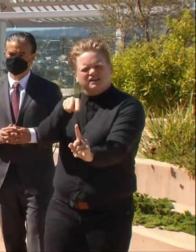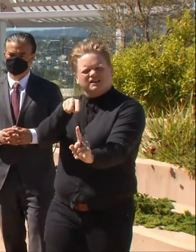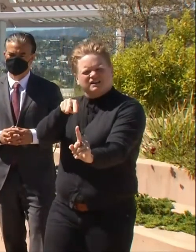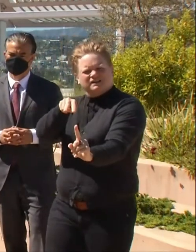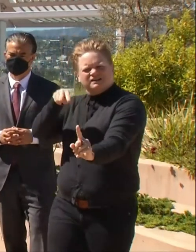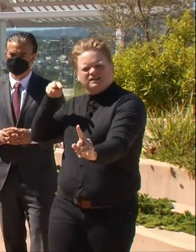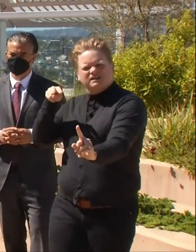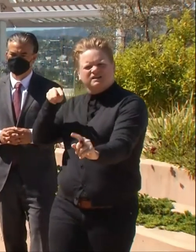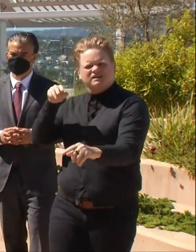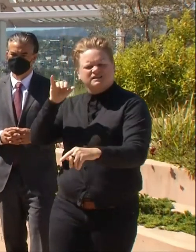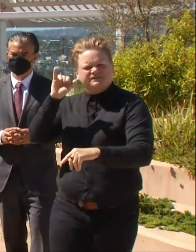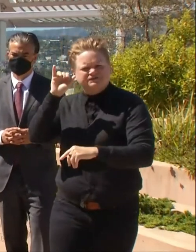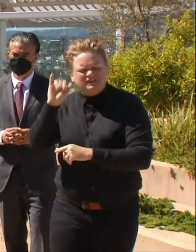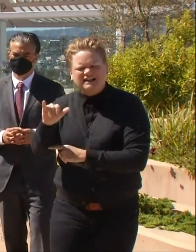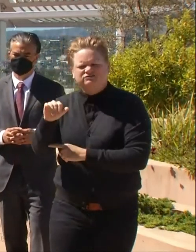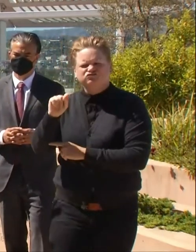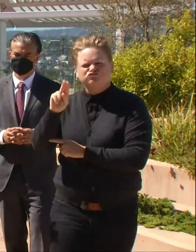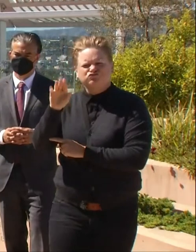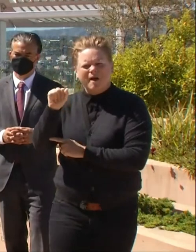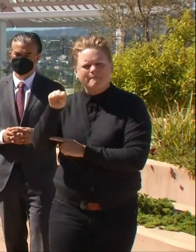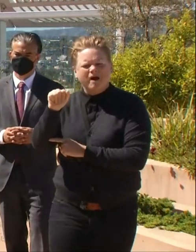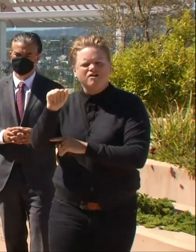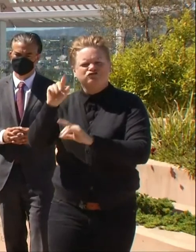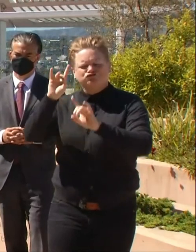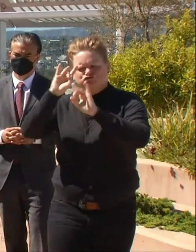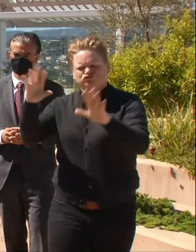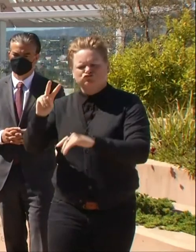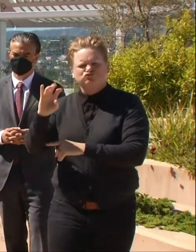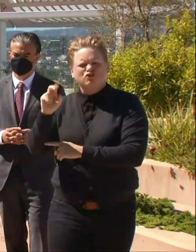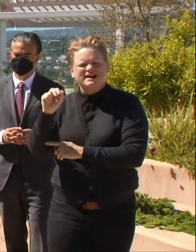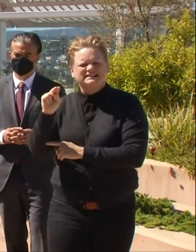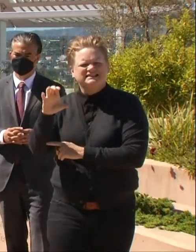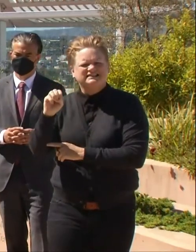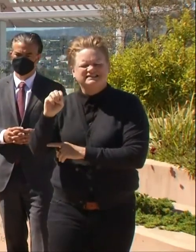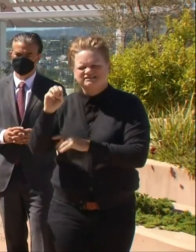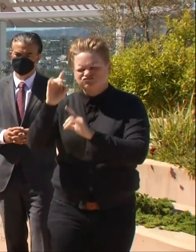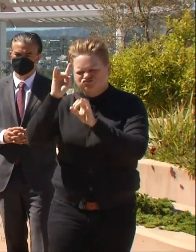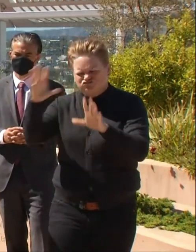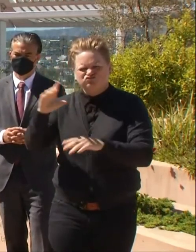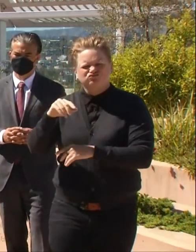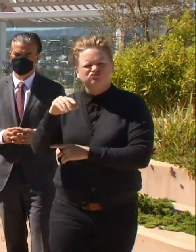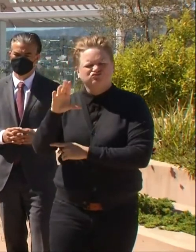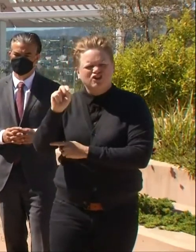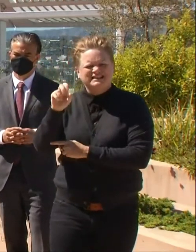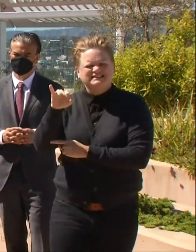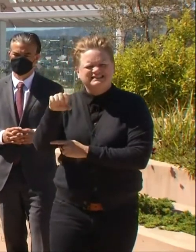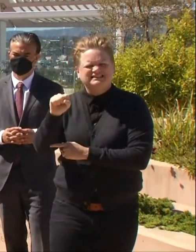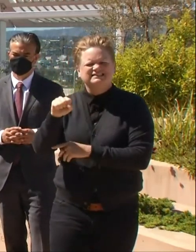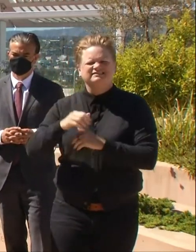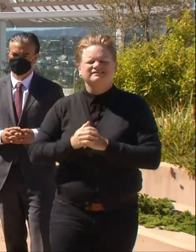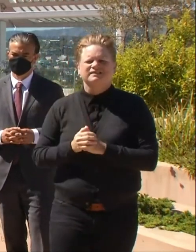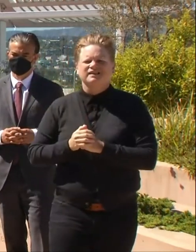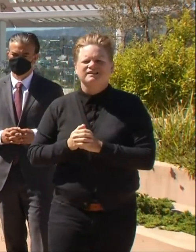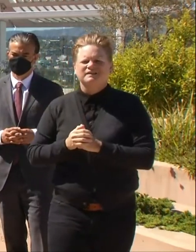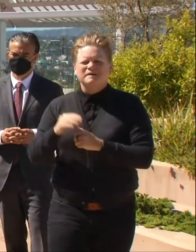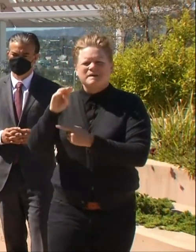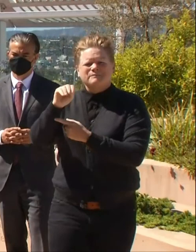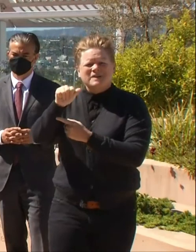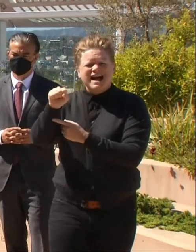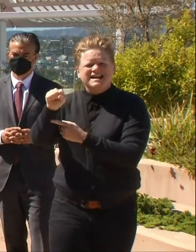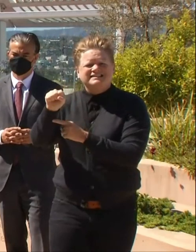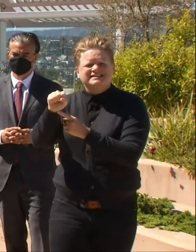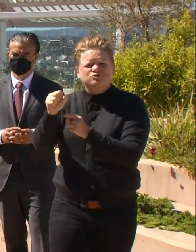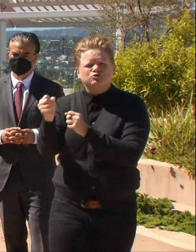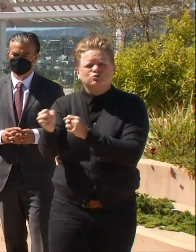people were killed in gun-related incidents across the United States. Mass shootings received the most publicity, but major cities like New